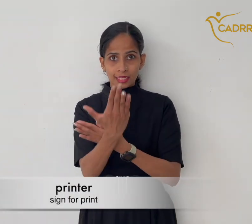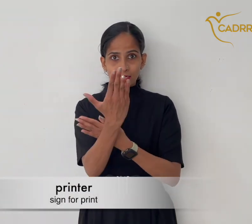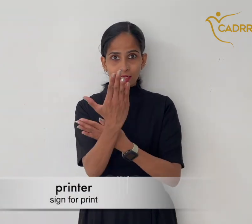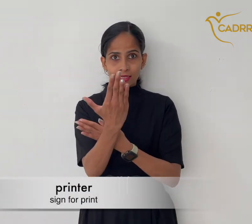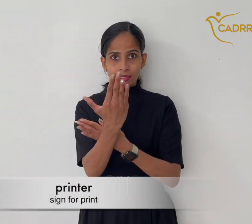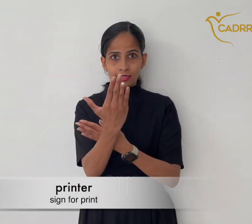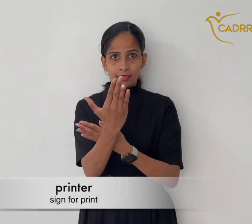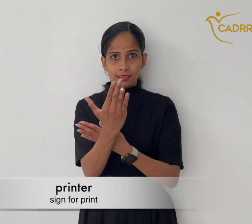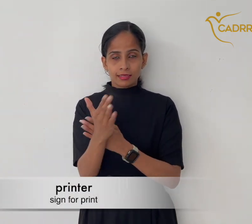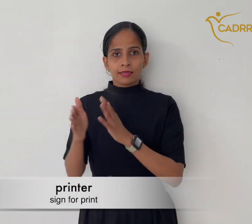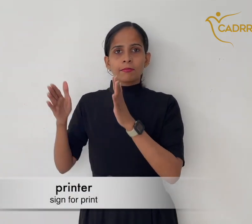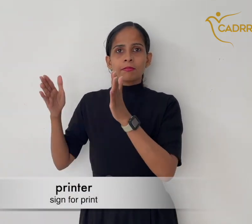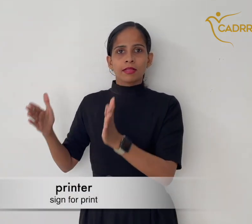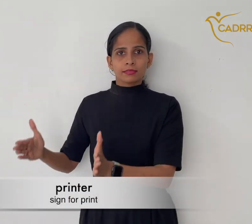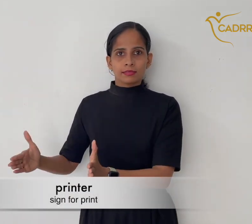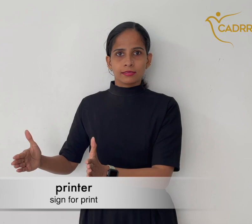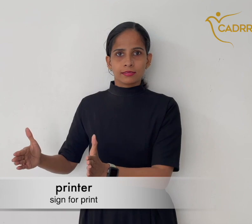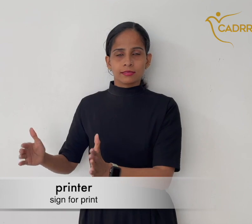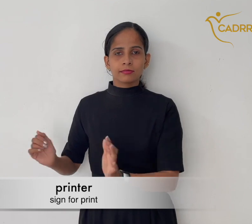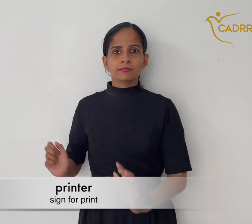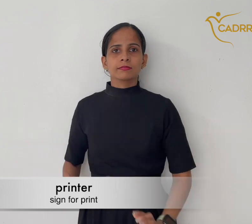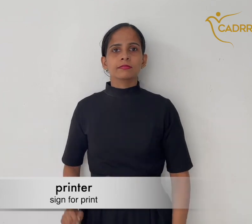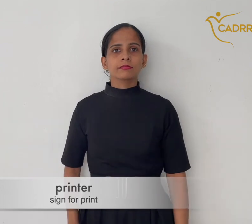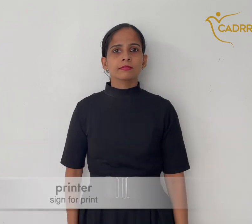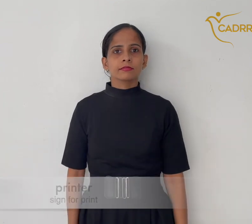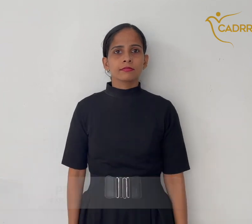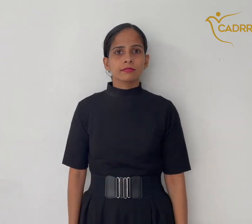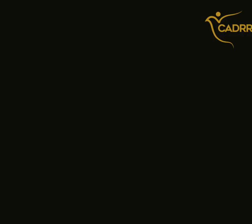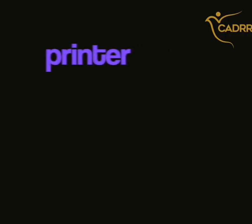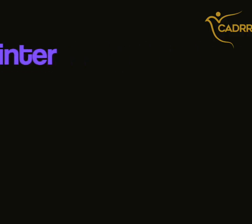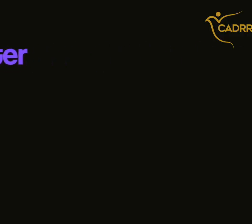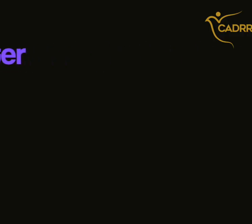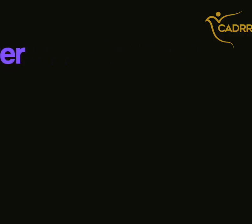Printer. Sign for print.